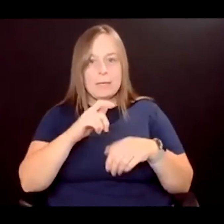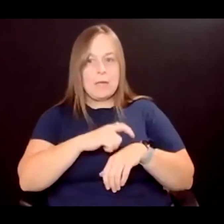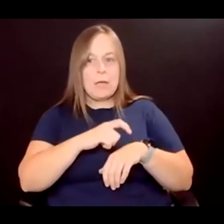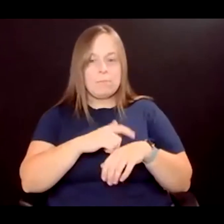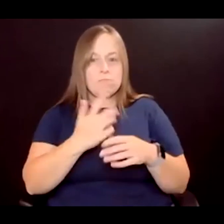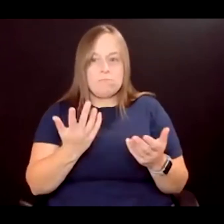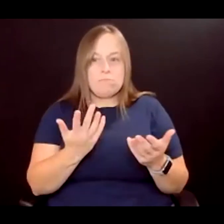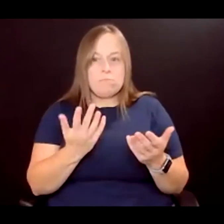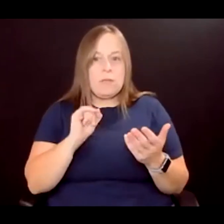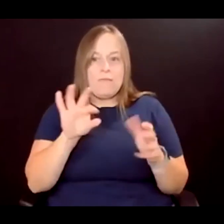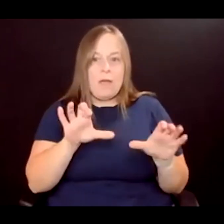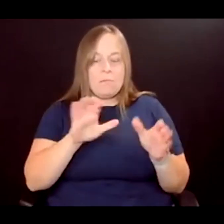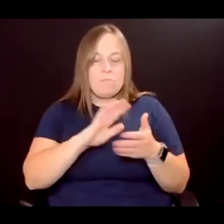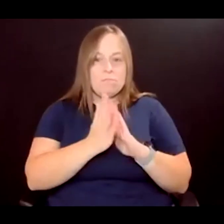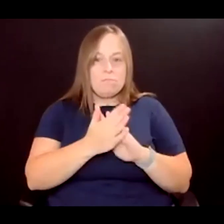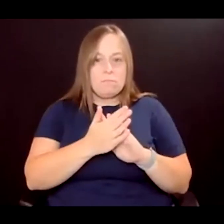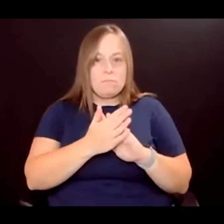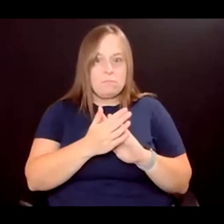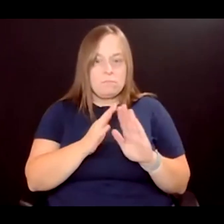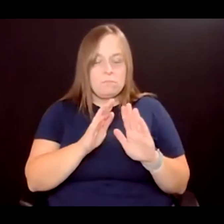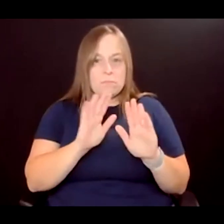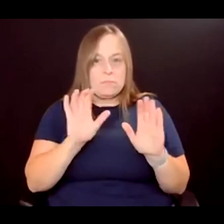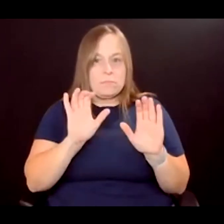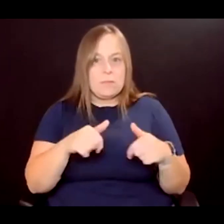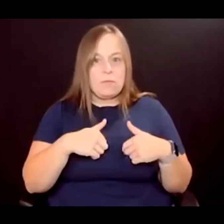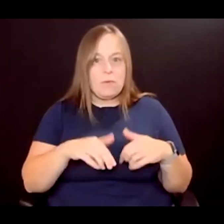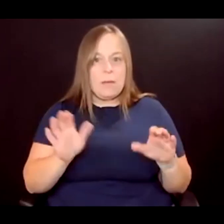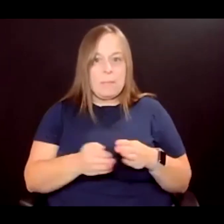Okay, I don't see any. This is Mary Beth. Oh, there you